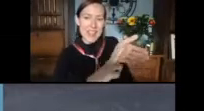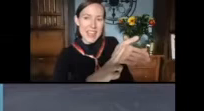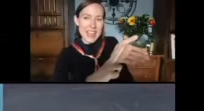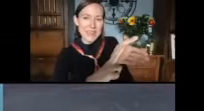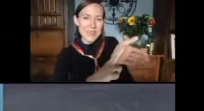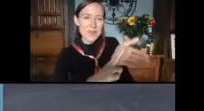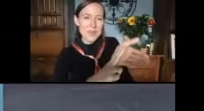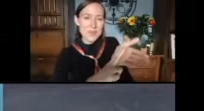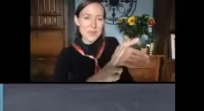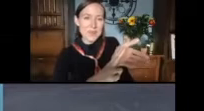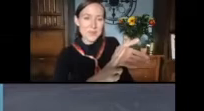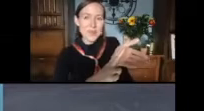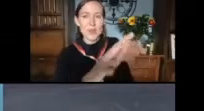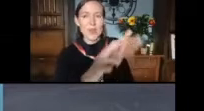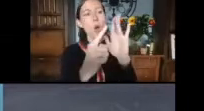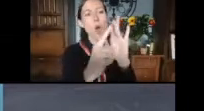N